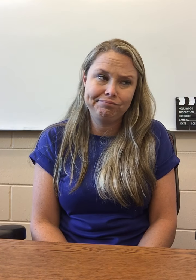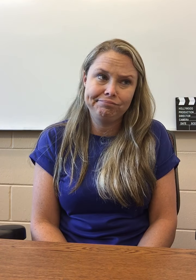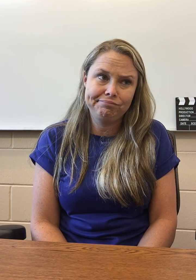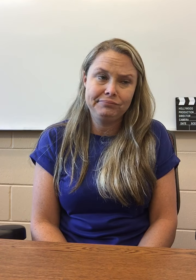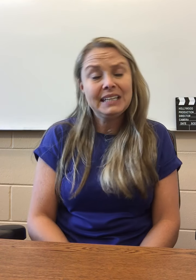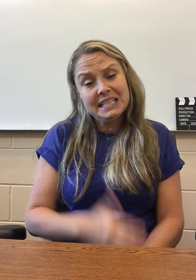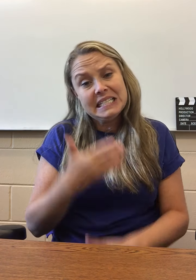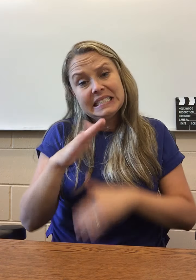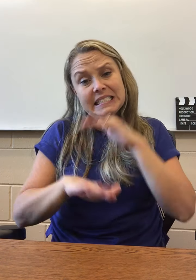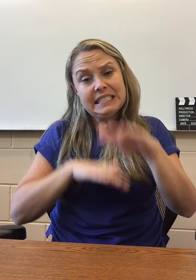a step in the right direction